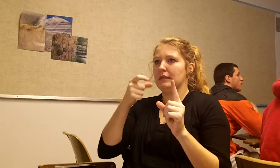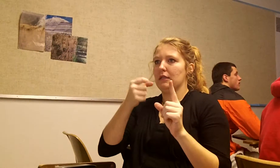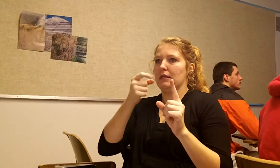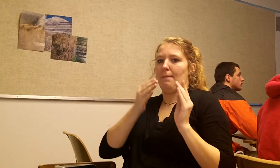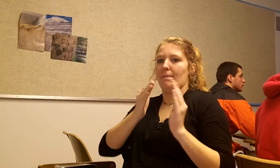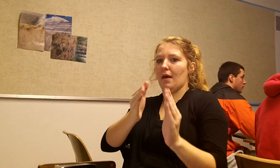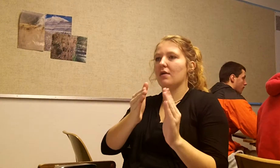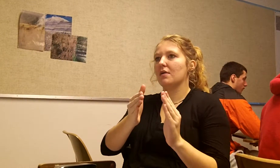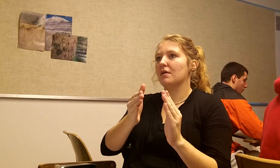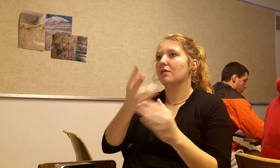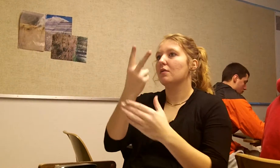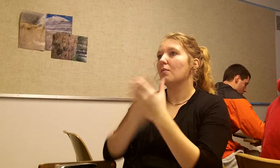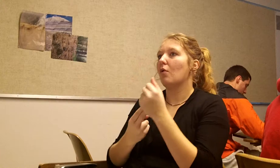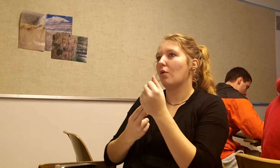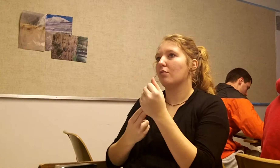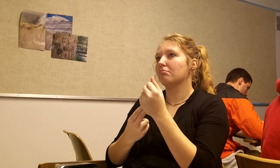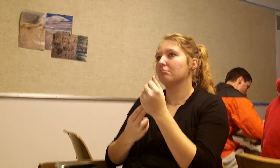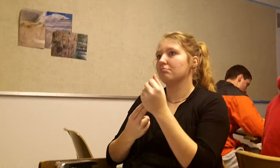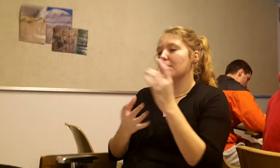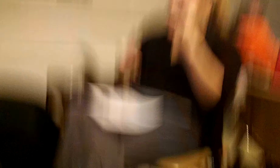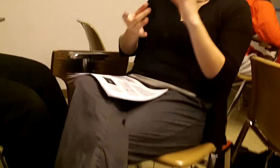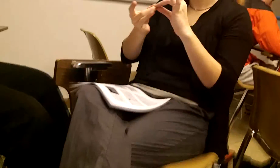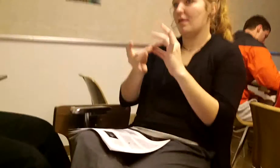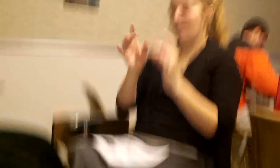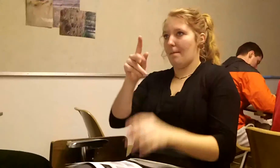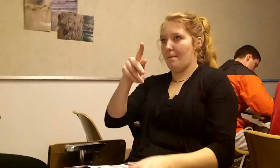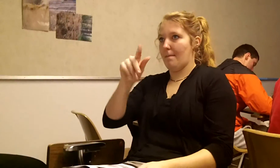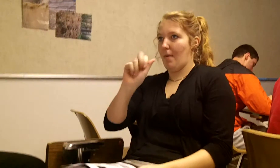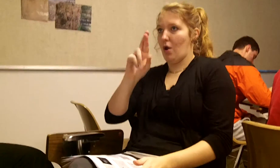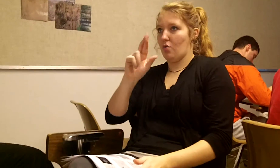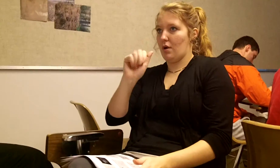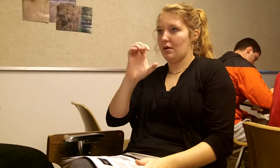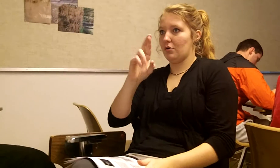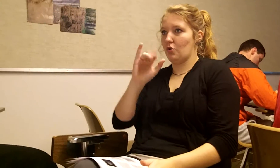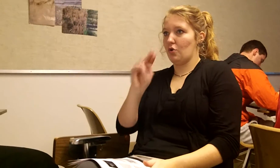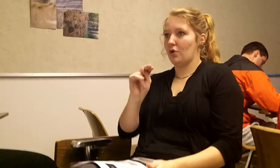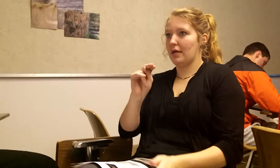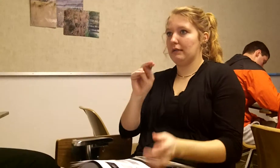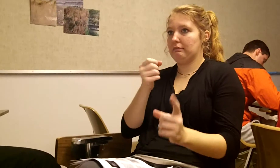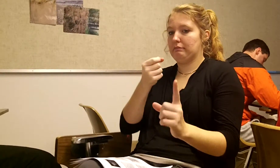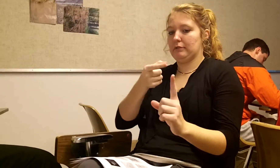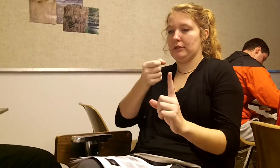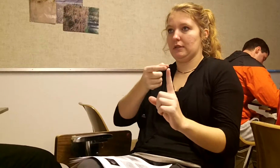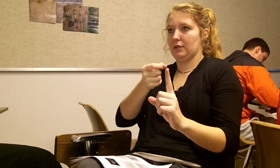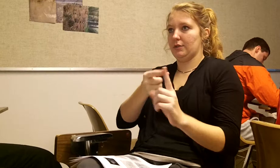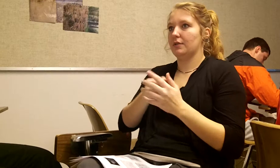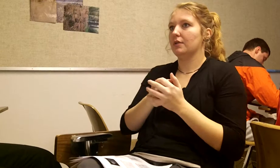of this paracrine signaling. So there's going to be a secreted molecule that's the signal, and it's going to be bound by a receptor, and there's going to be